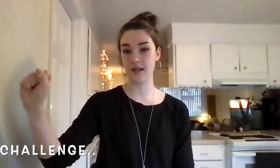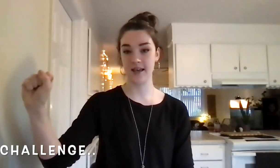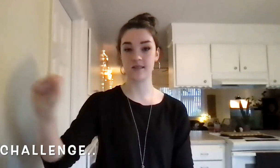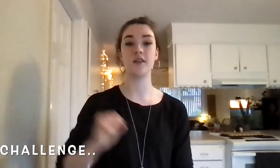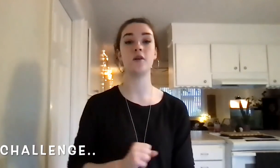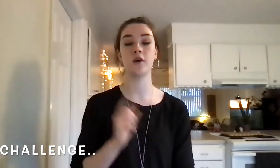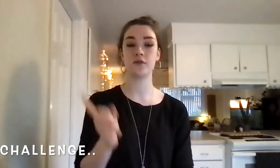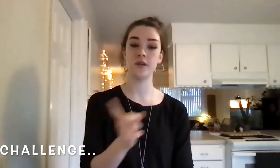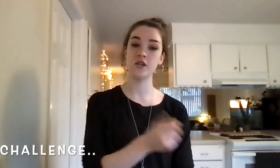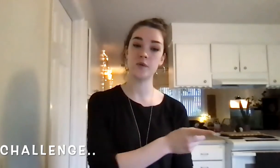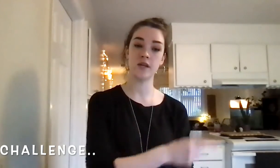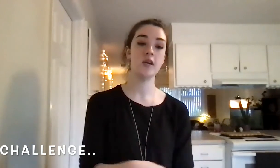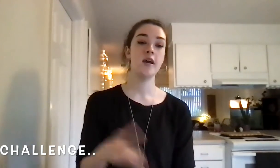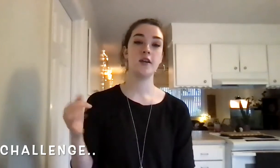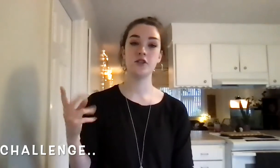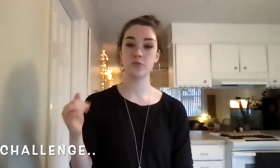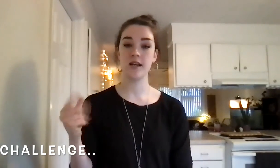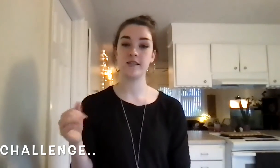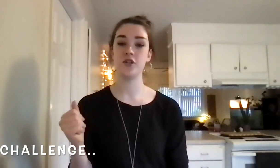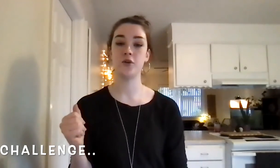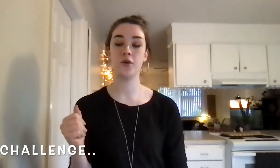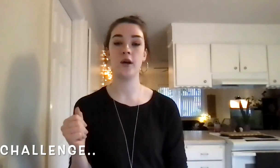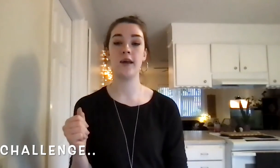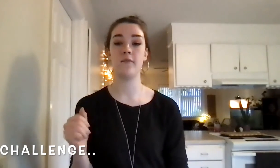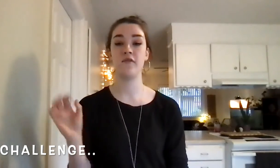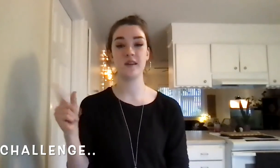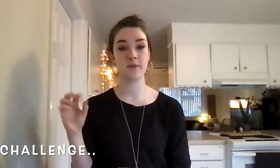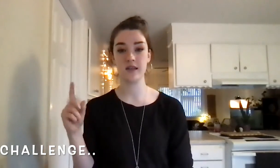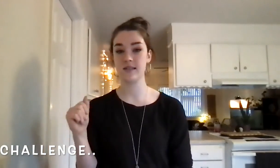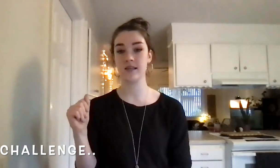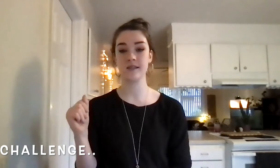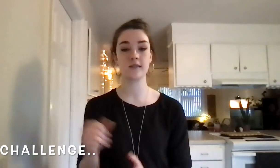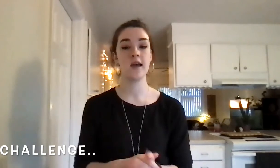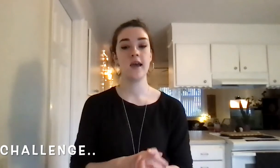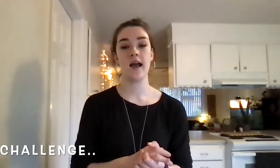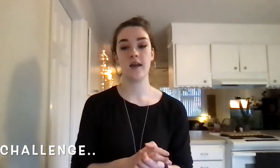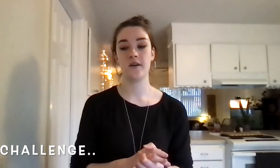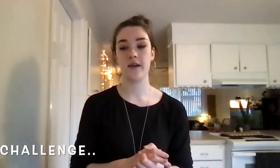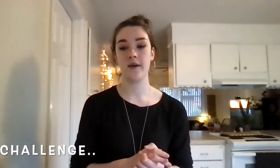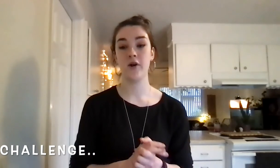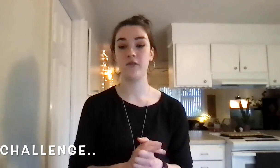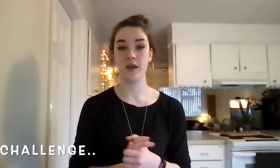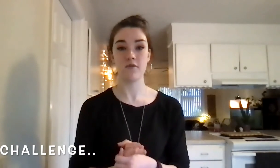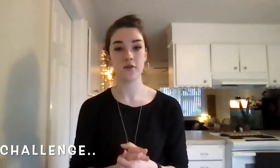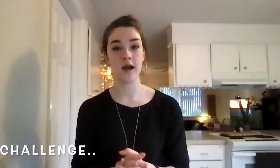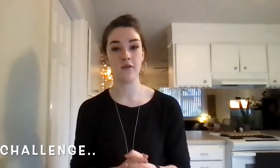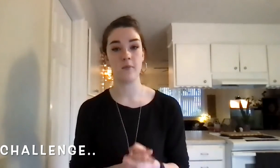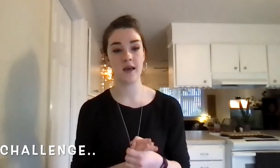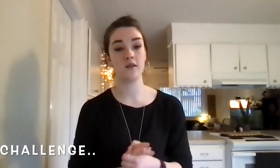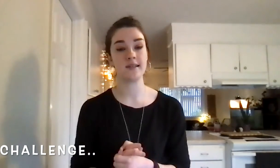G-R-A-S-S, and you can go through each word and just practice your finger spelling skills, and hopefully going through your alphabet on the